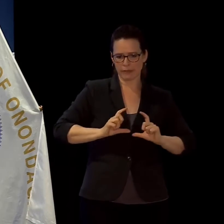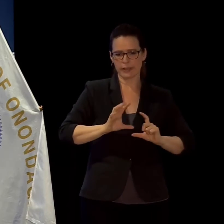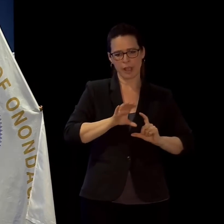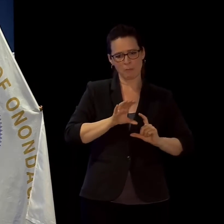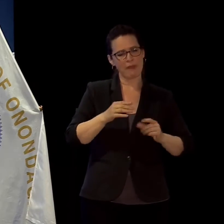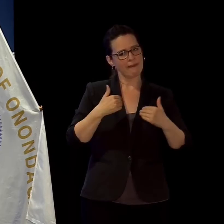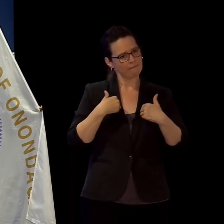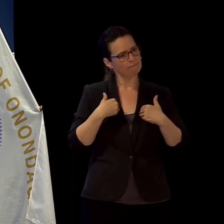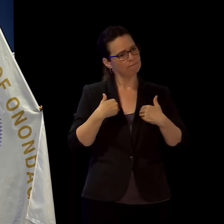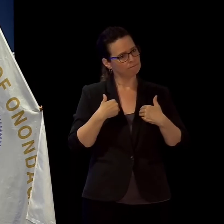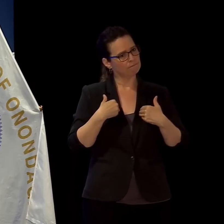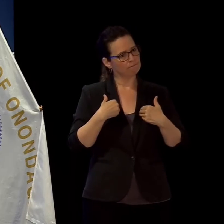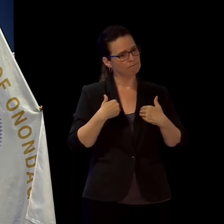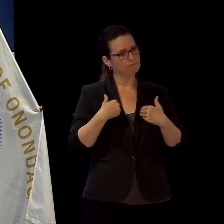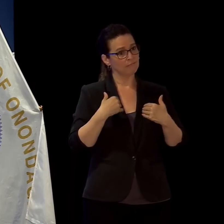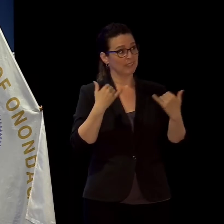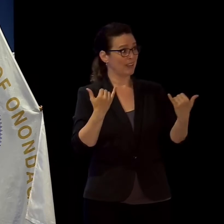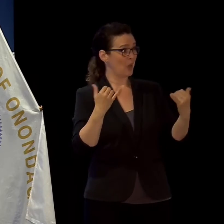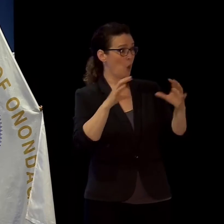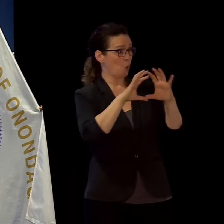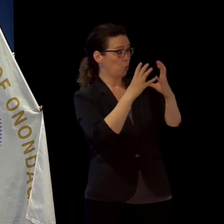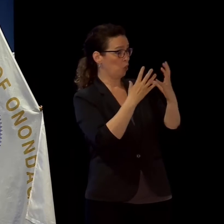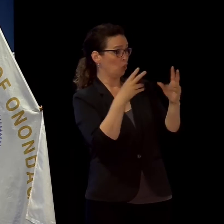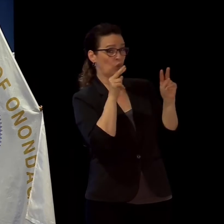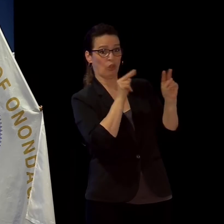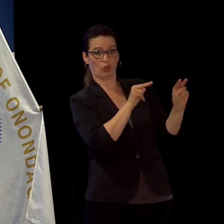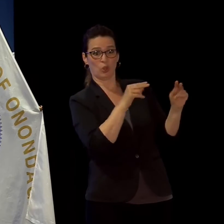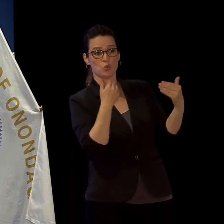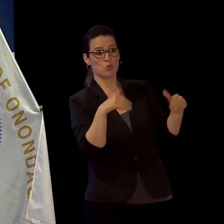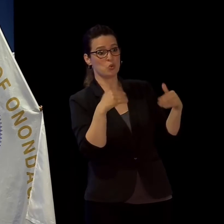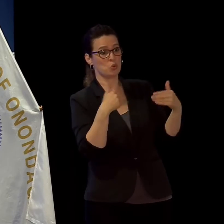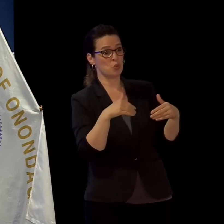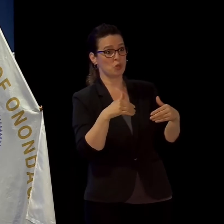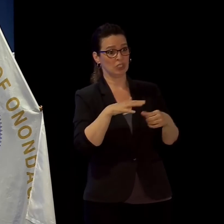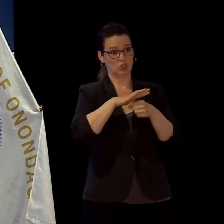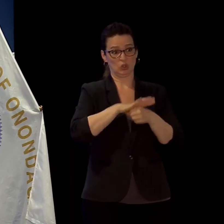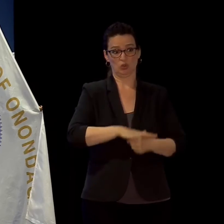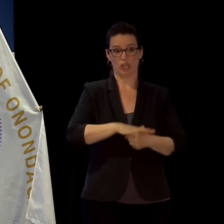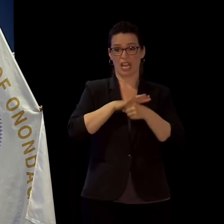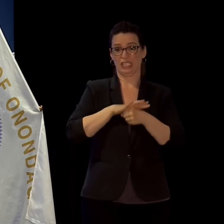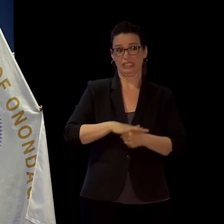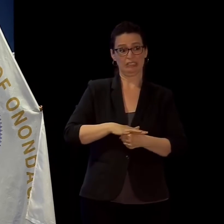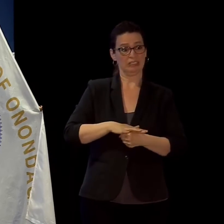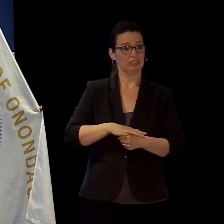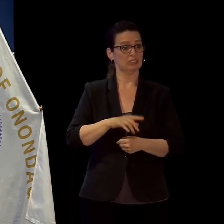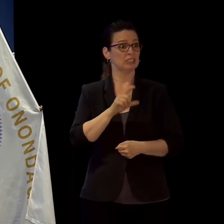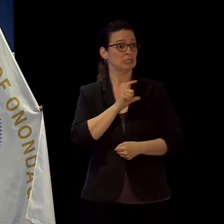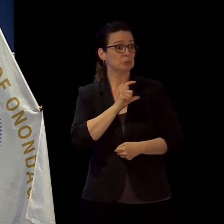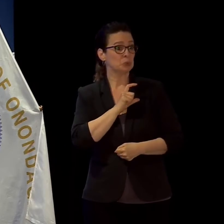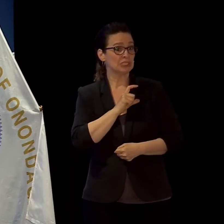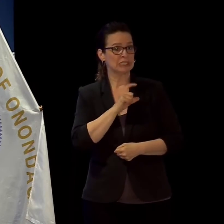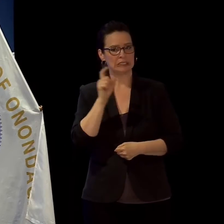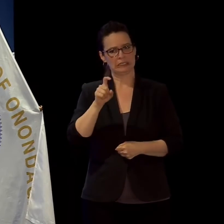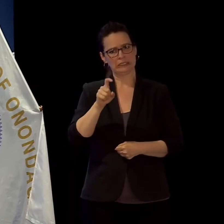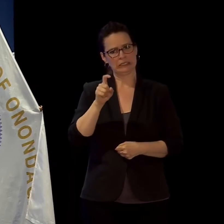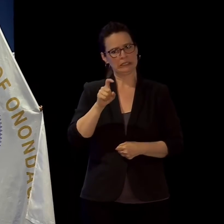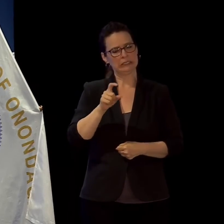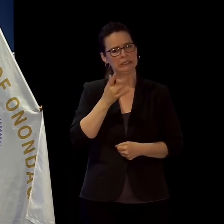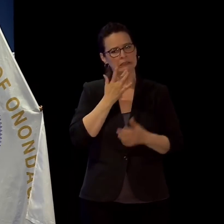on, and there's a lot of pressure on these deputies. And I know if it's